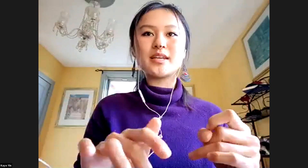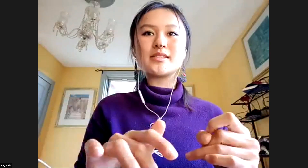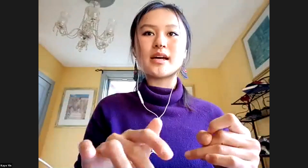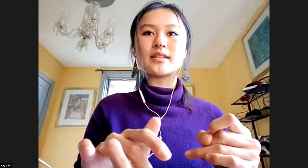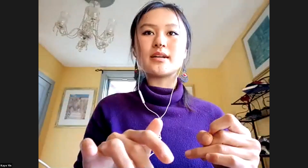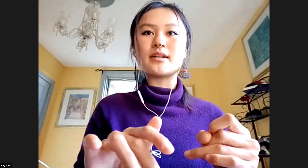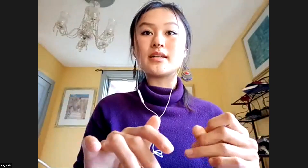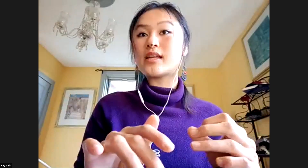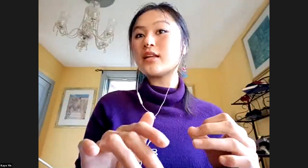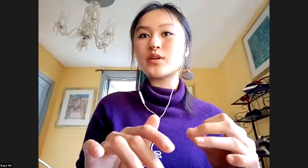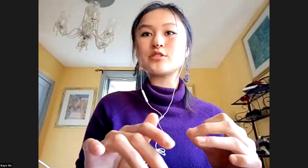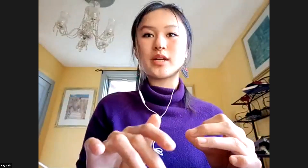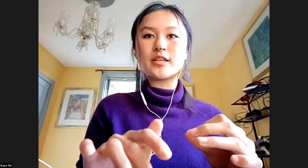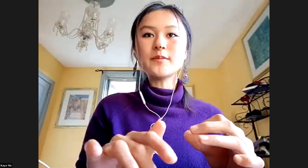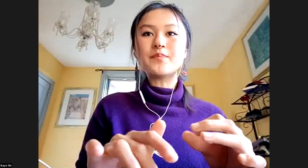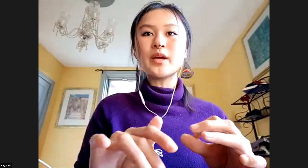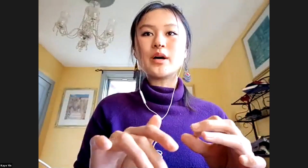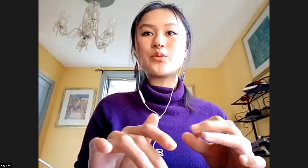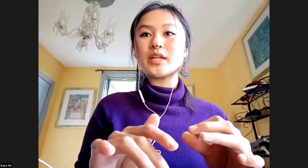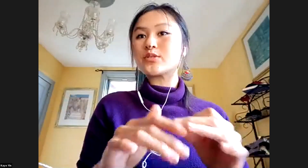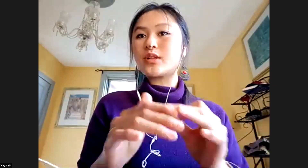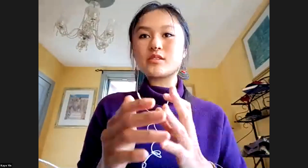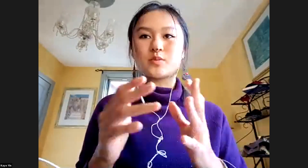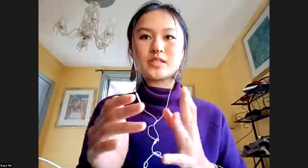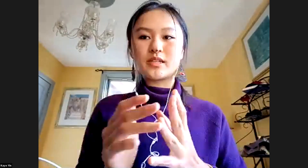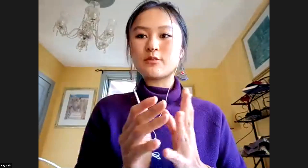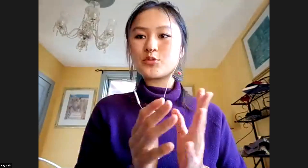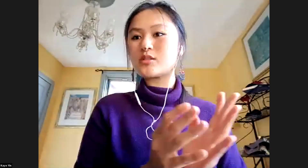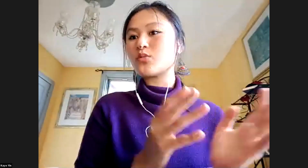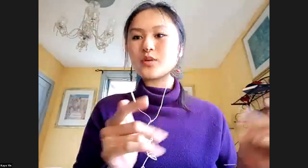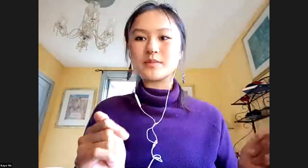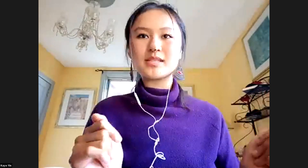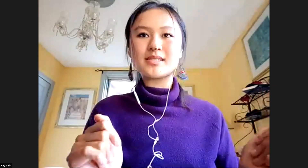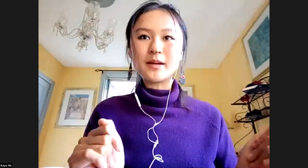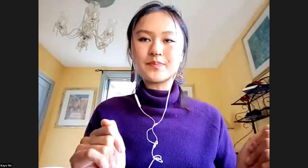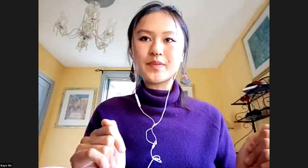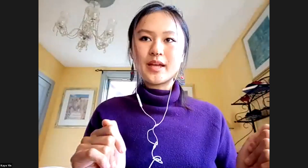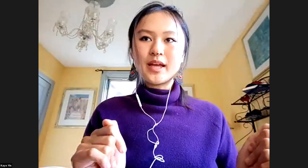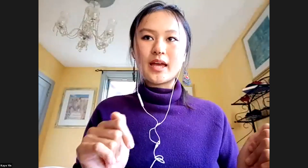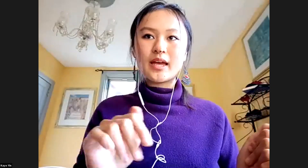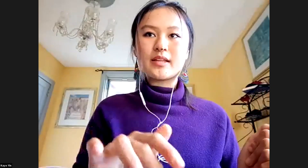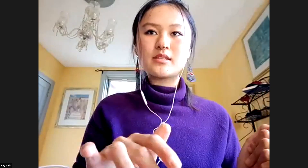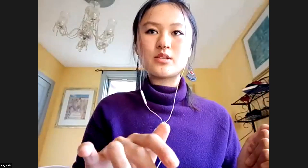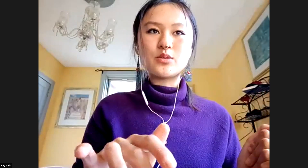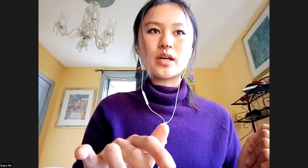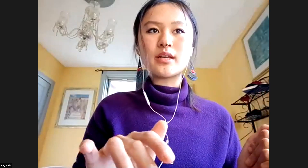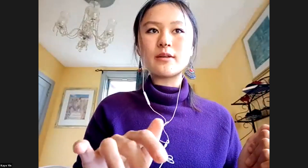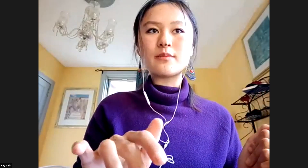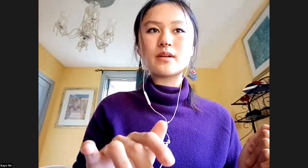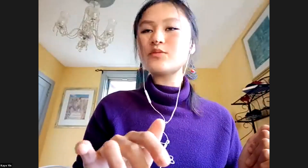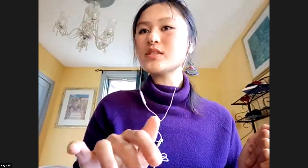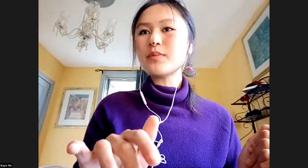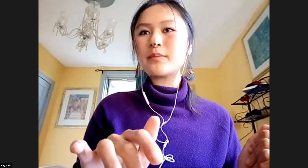translation is that is end-to-end training without gloss supervision, which is a one promising step. And so